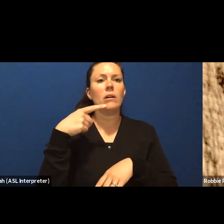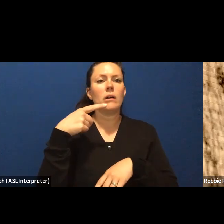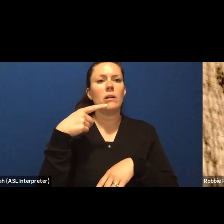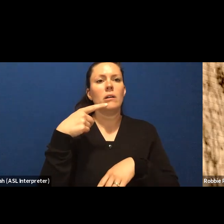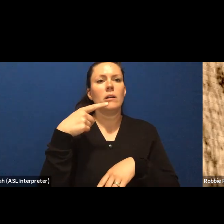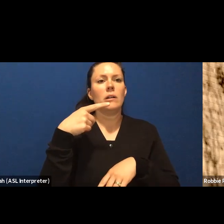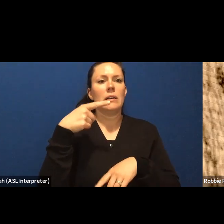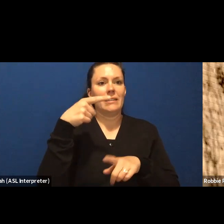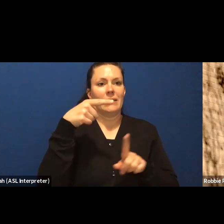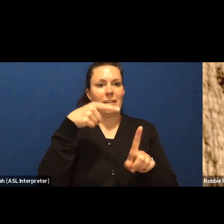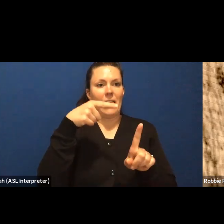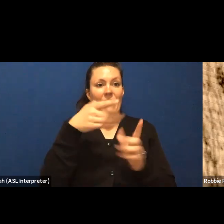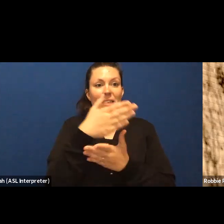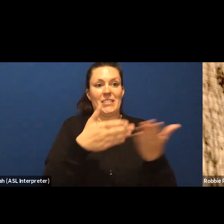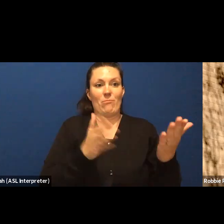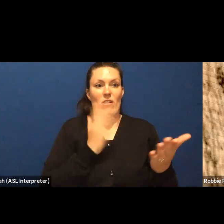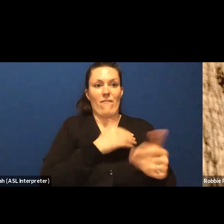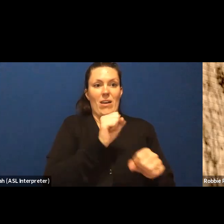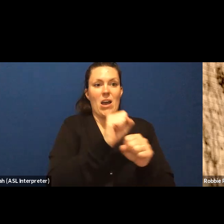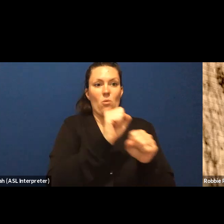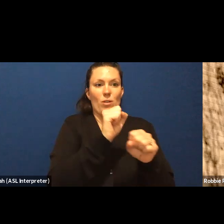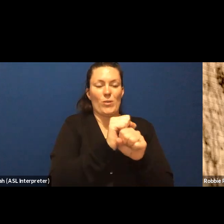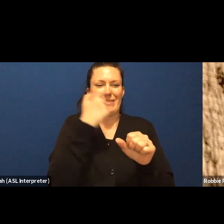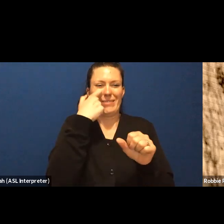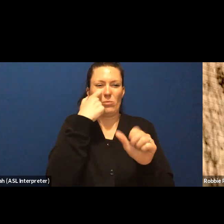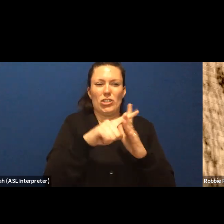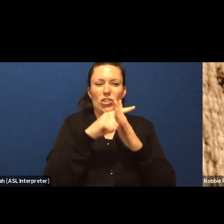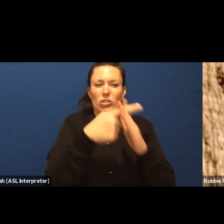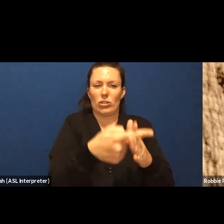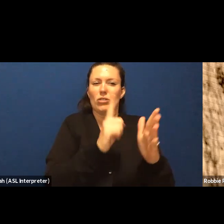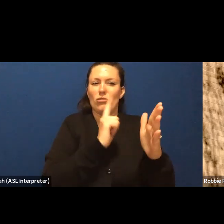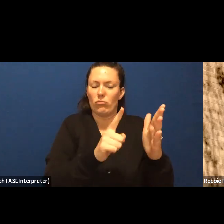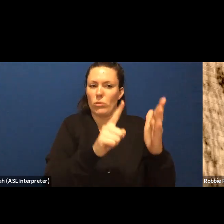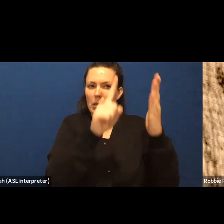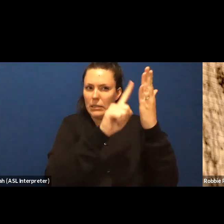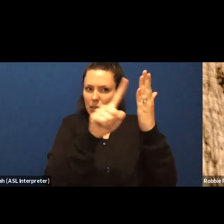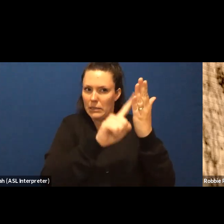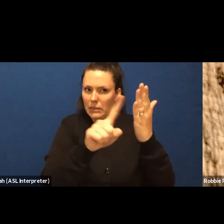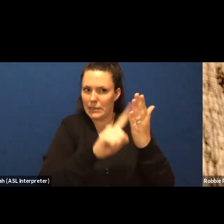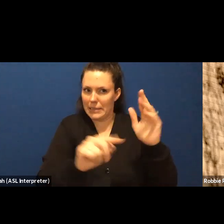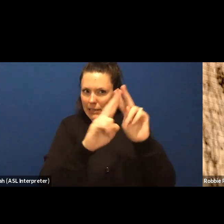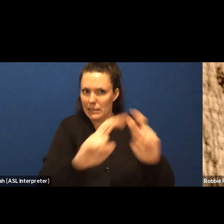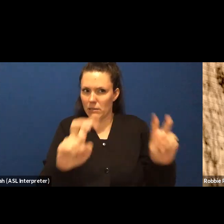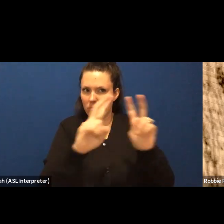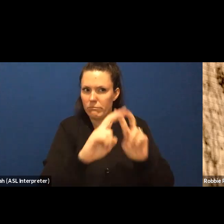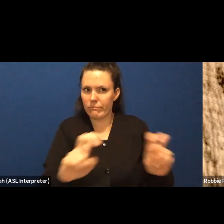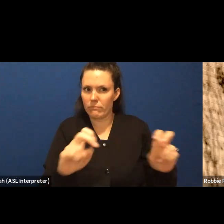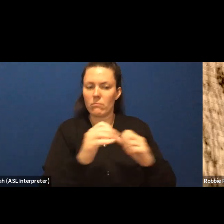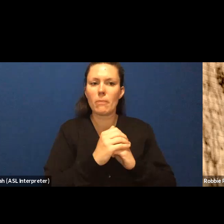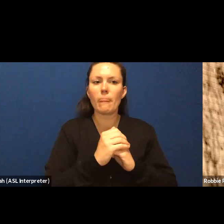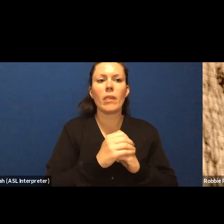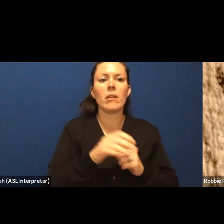this part of the work is something that we're really starting to dig into, and it's starting with a lot